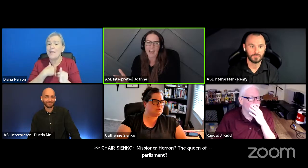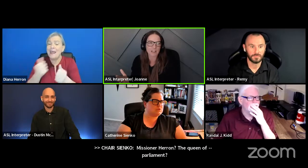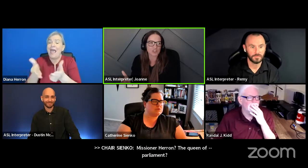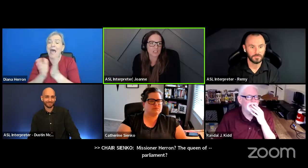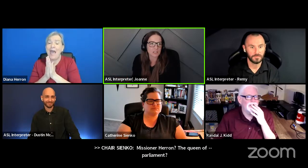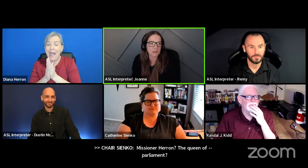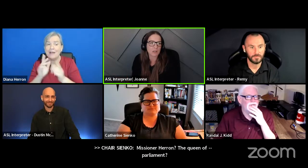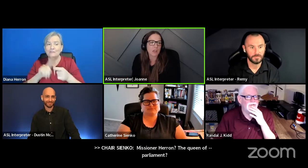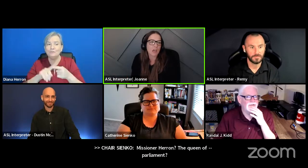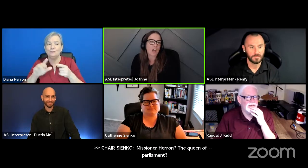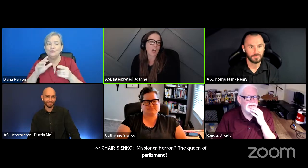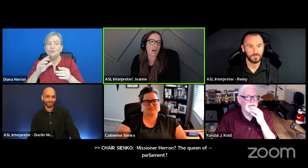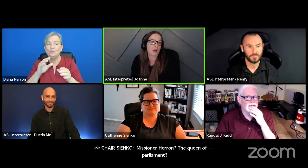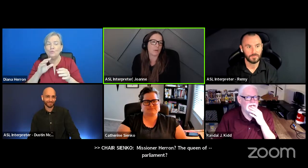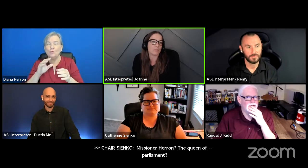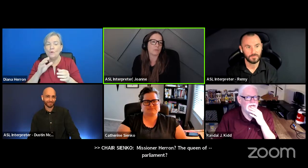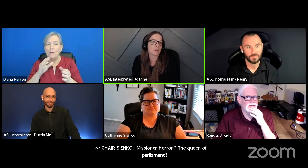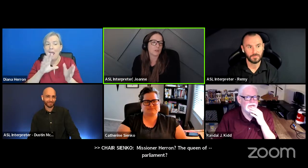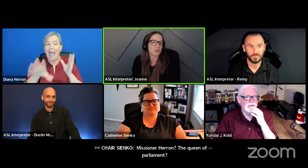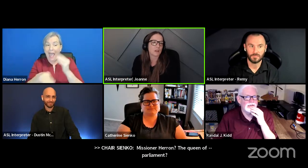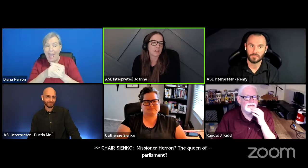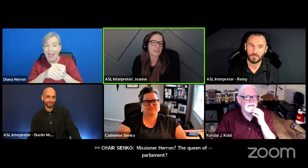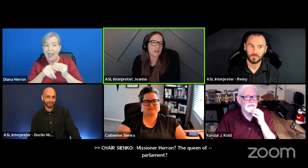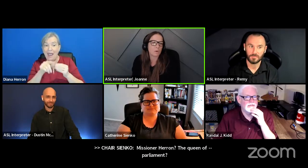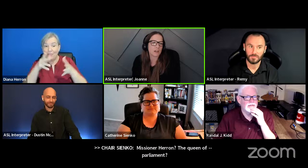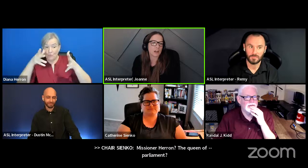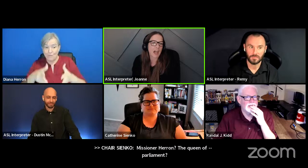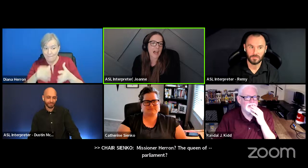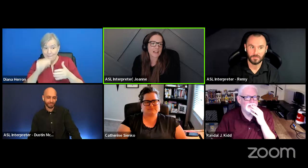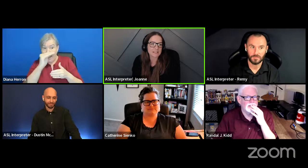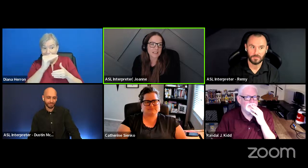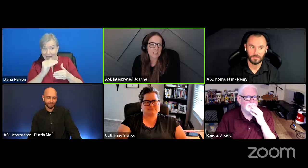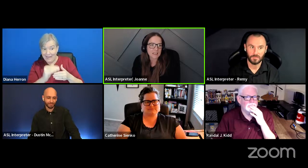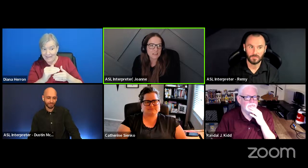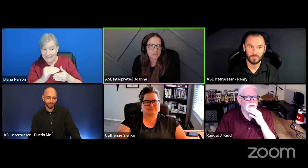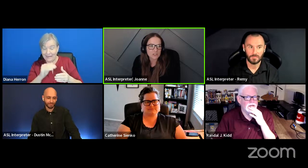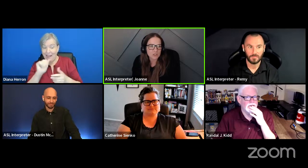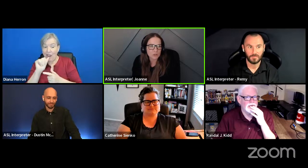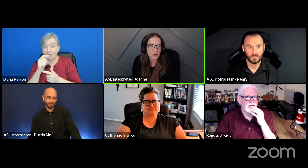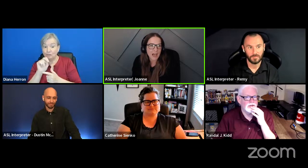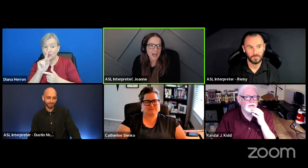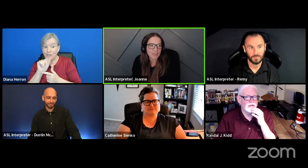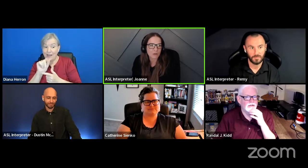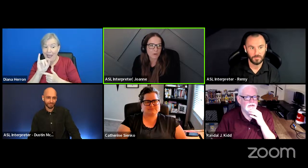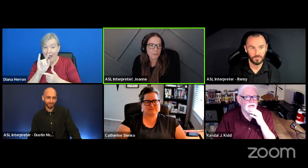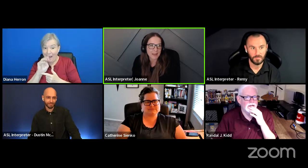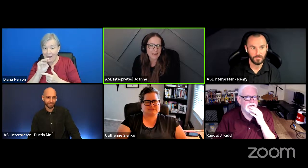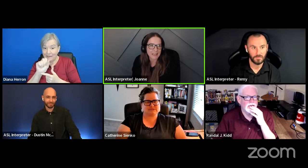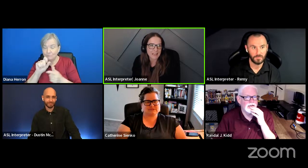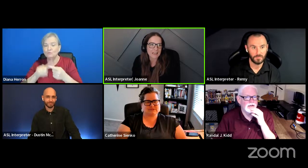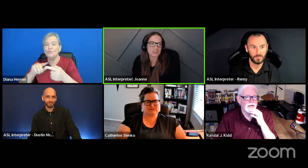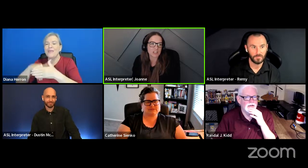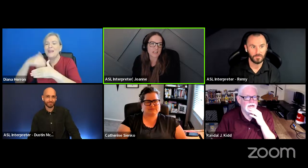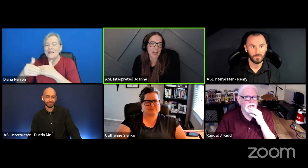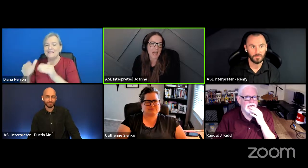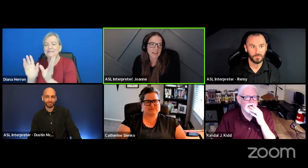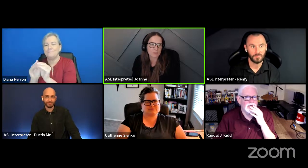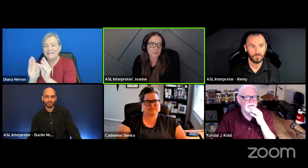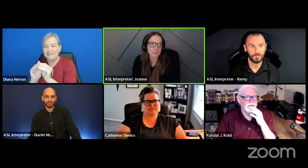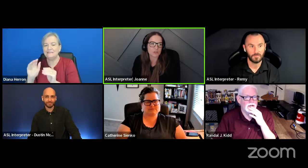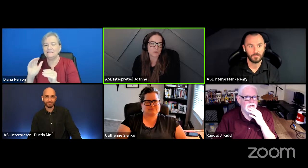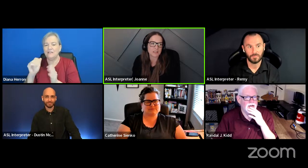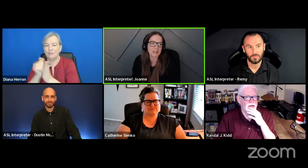discussion and action. I think we are asking to add the remaining